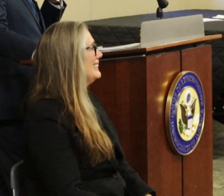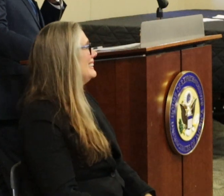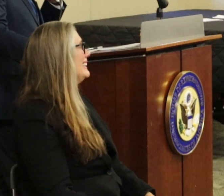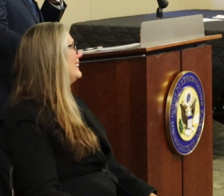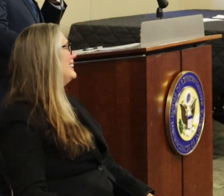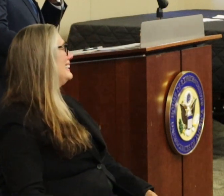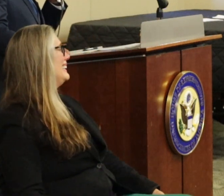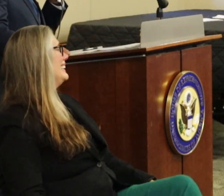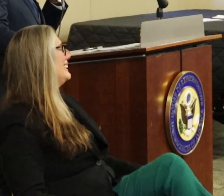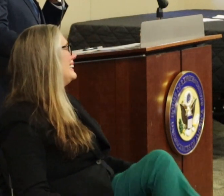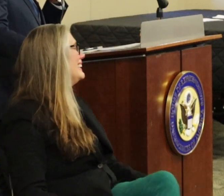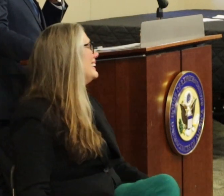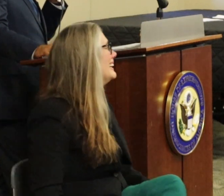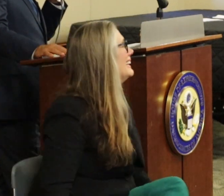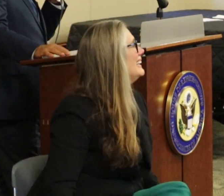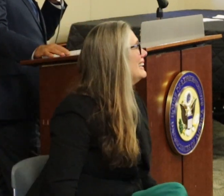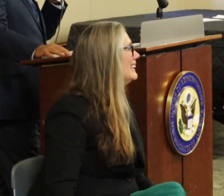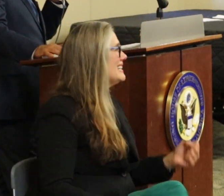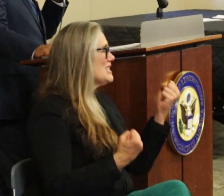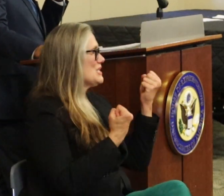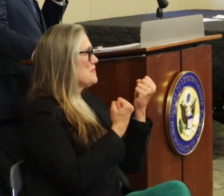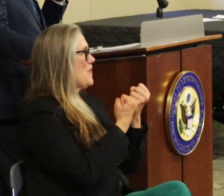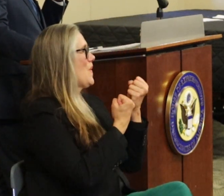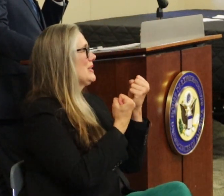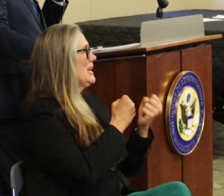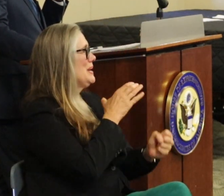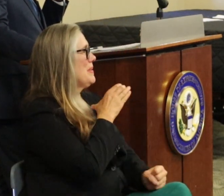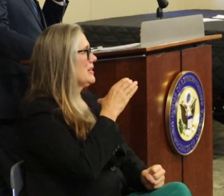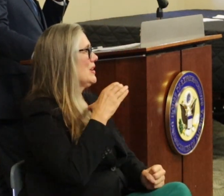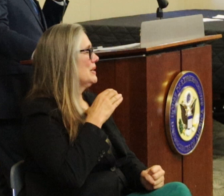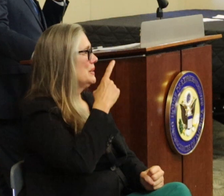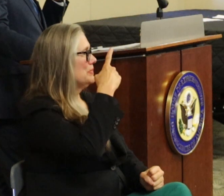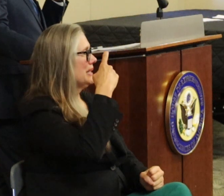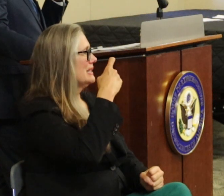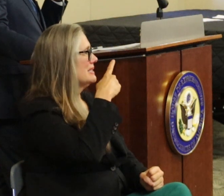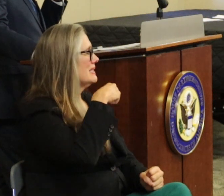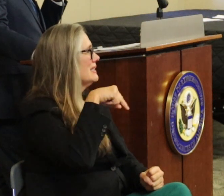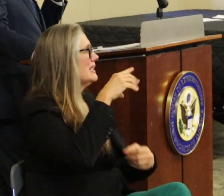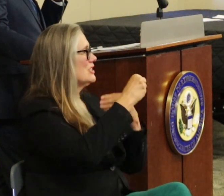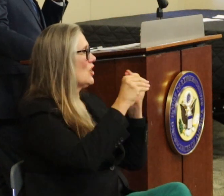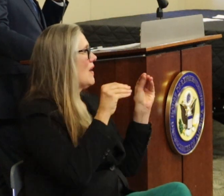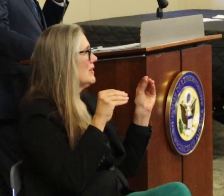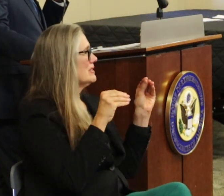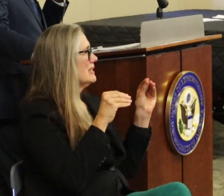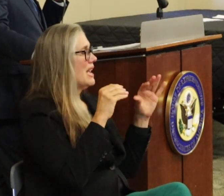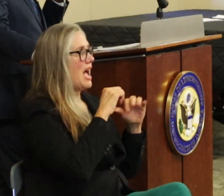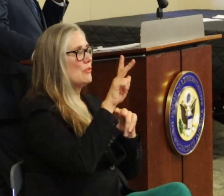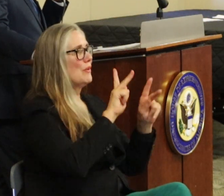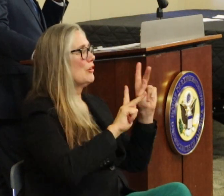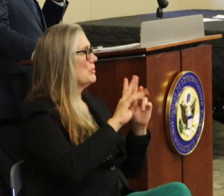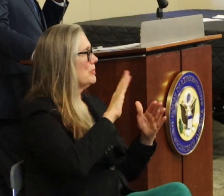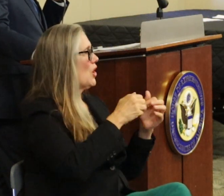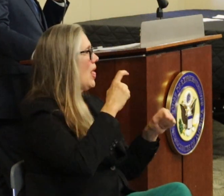Of course, I'm coming out to support my congressman and his office because y'all, I refer people to you all